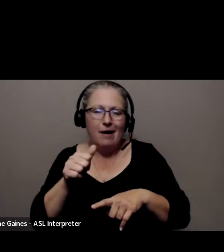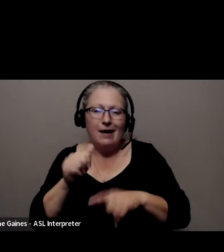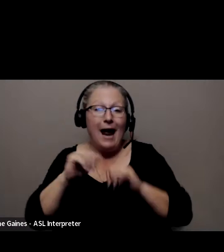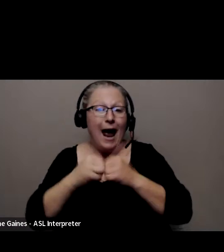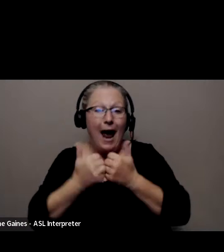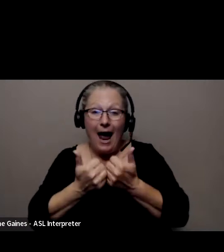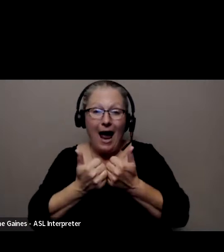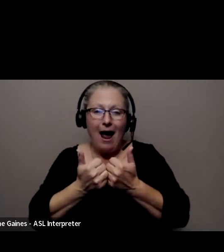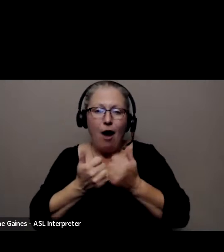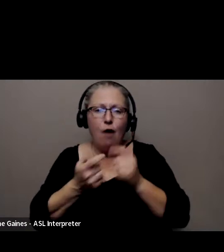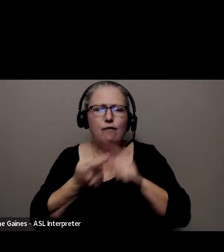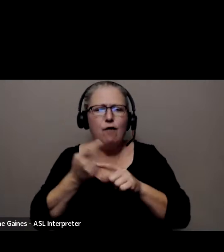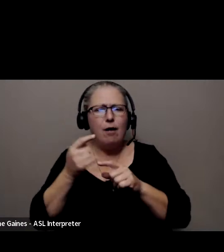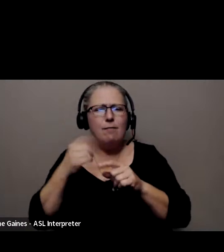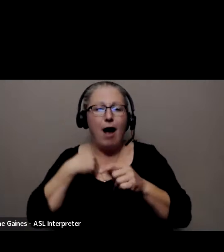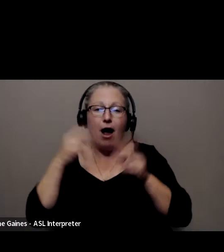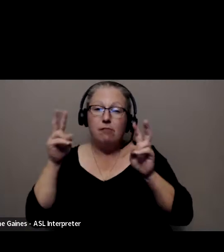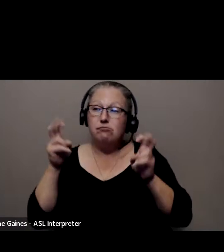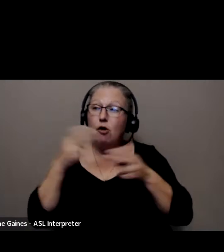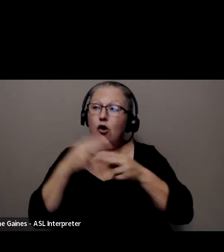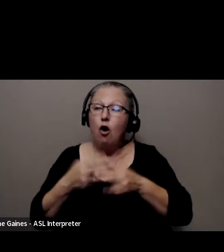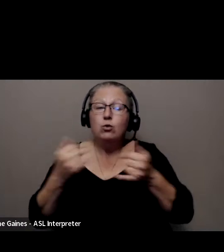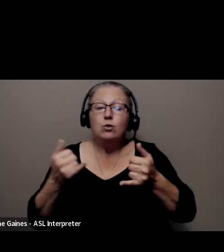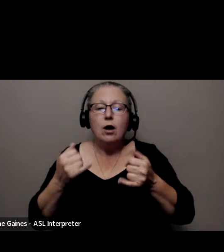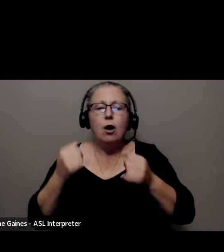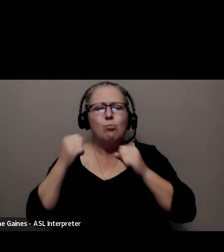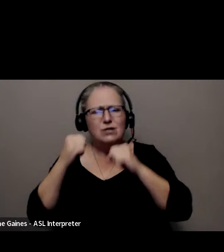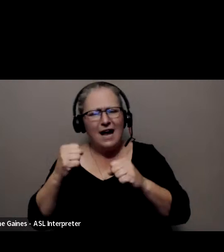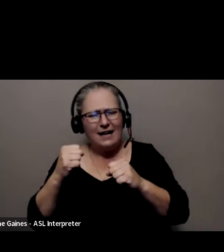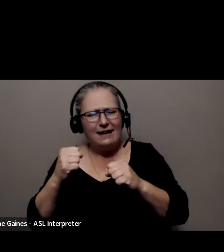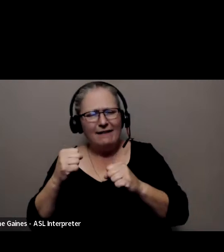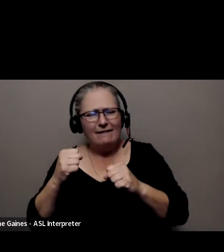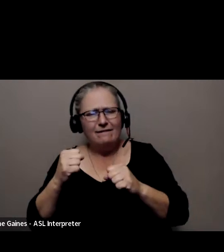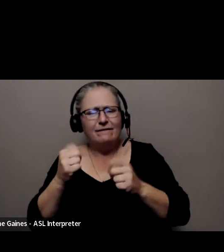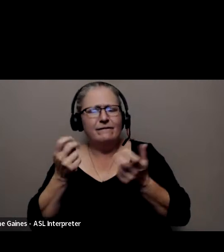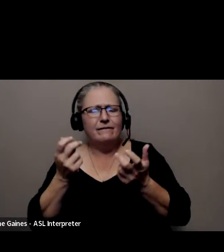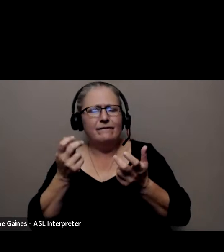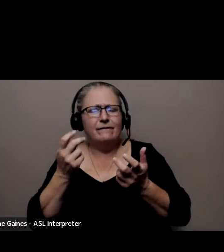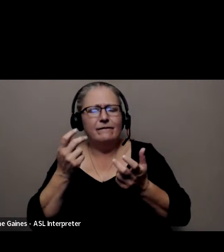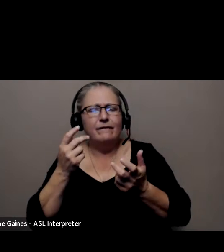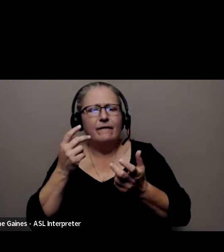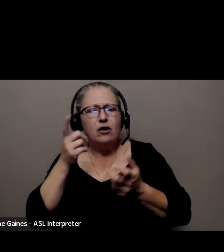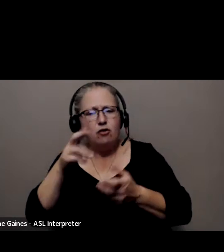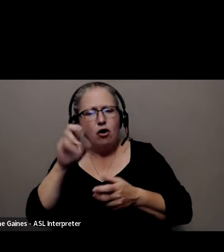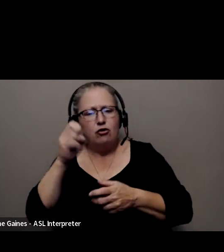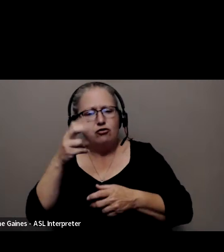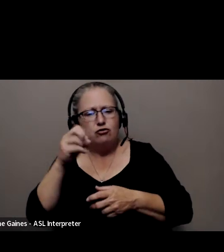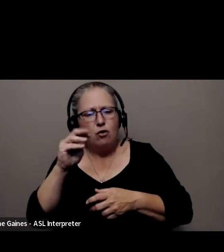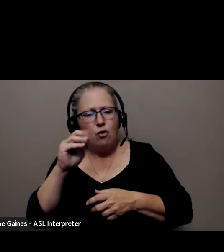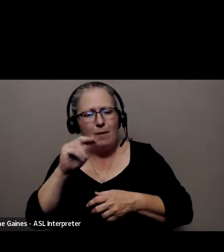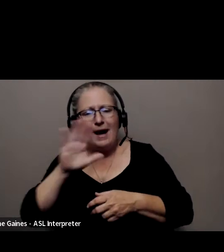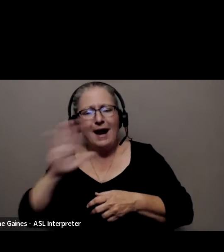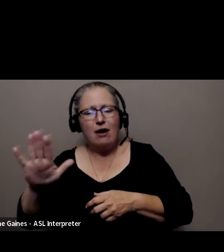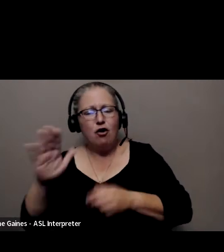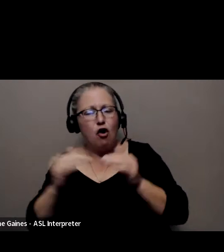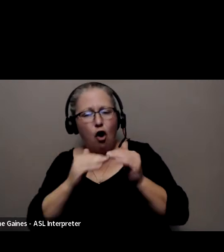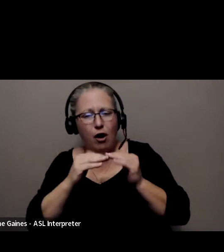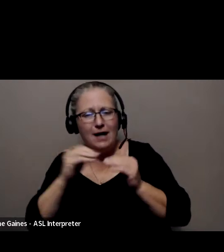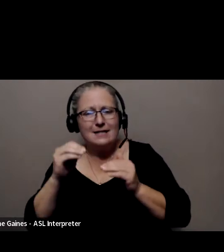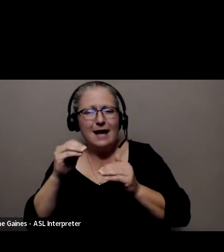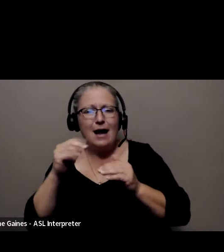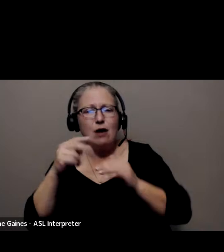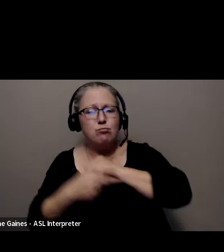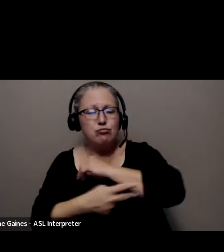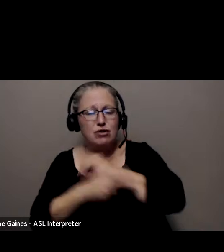a protectiveness, I called it today in our conversation, a protectiveness that Dr. Shulman and her colleagues and fellow